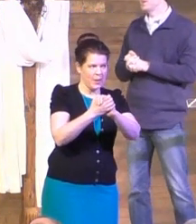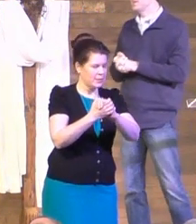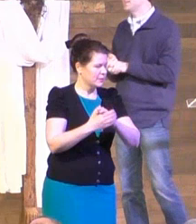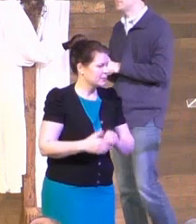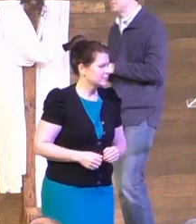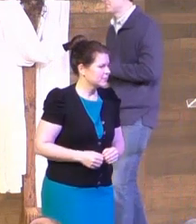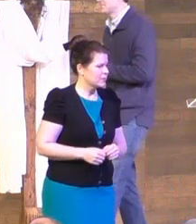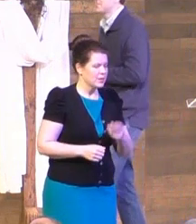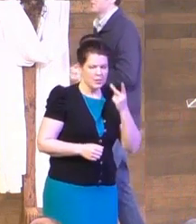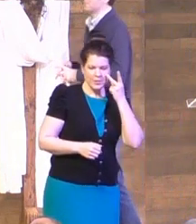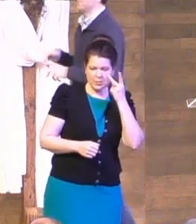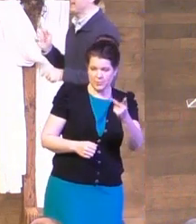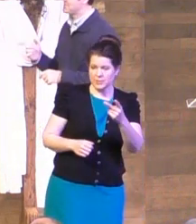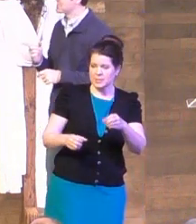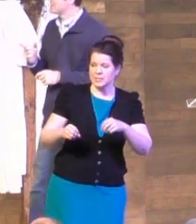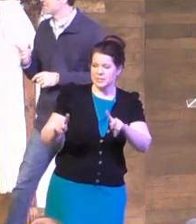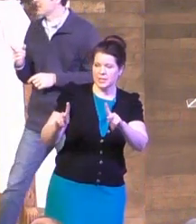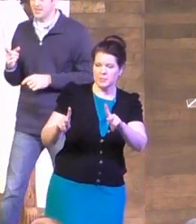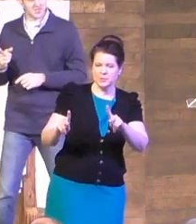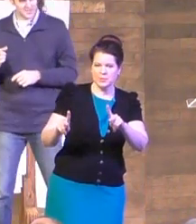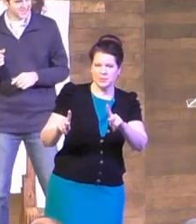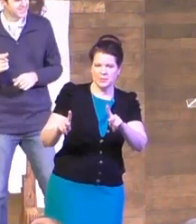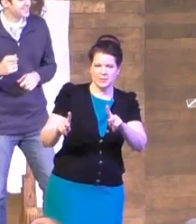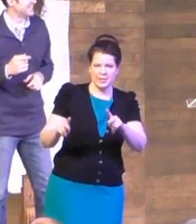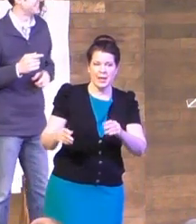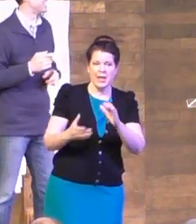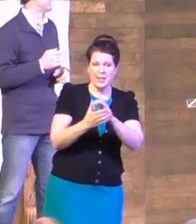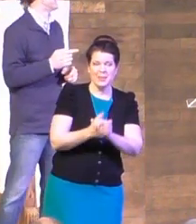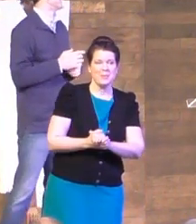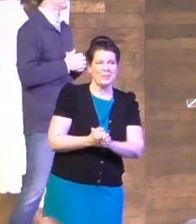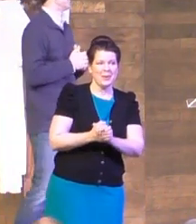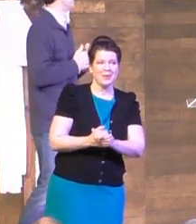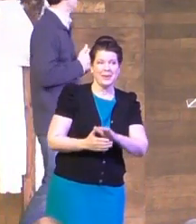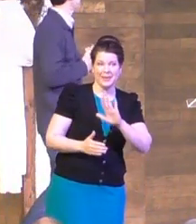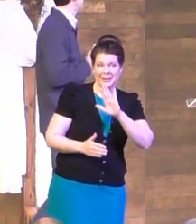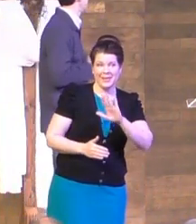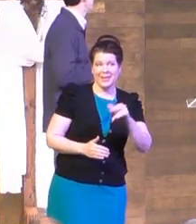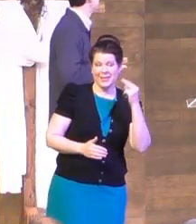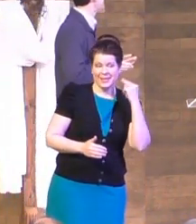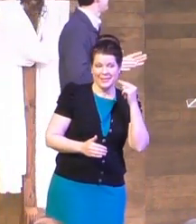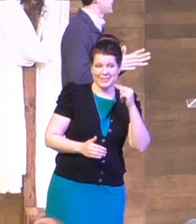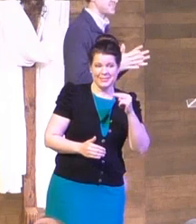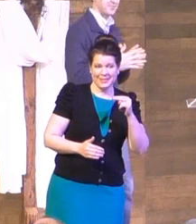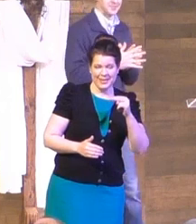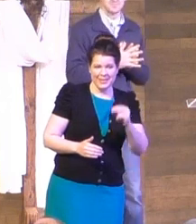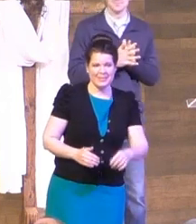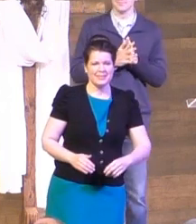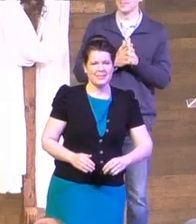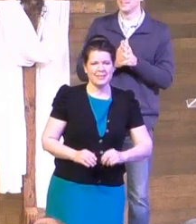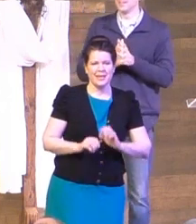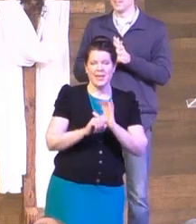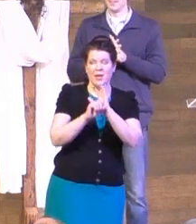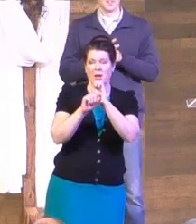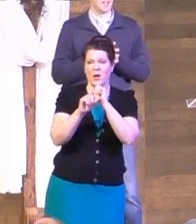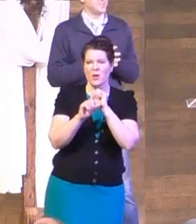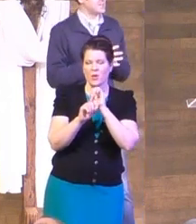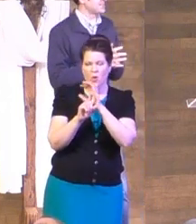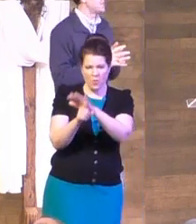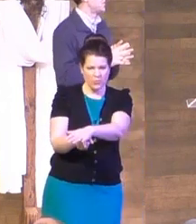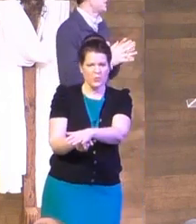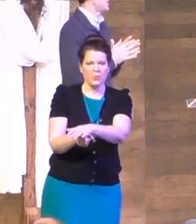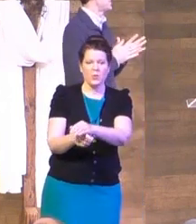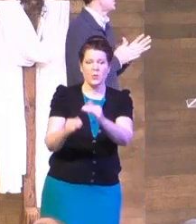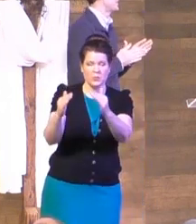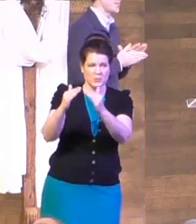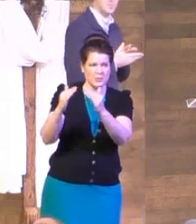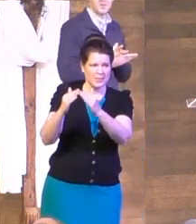to marry his niece, rises to the challenge and overthrows Kiriath Sefer. That may sound a